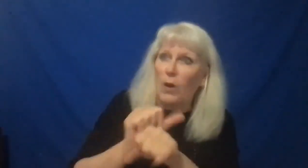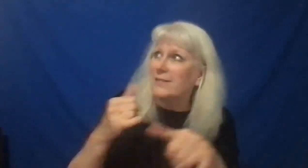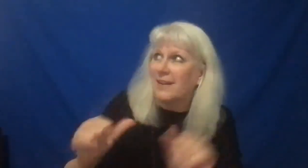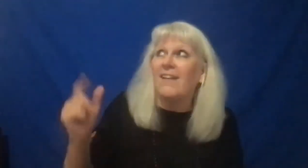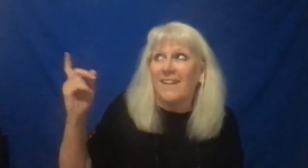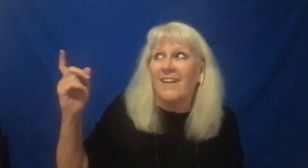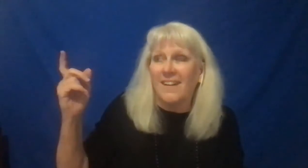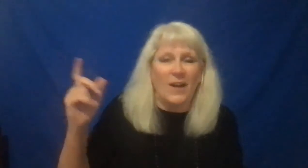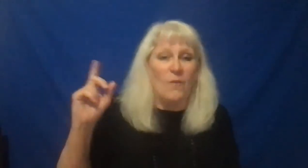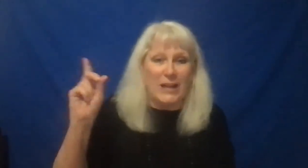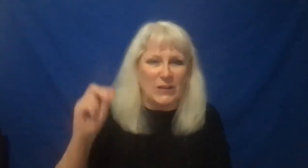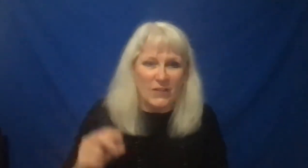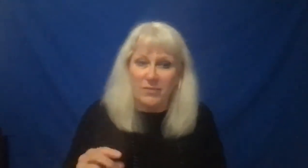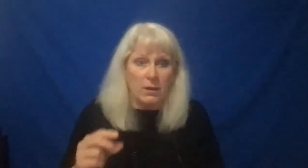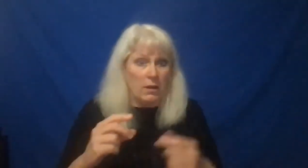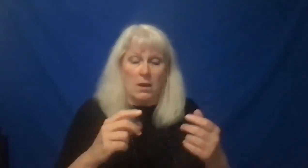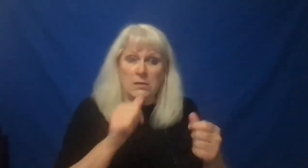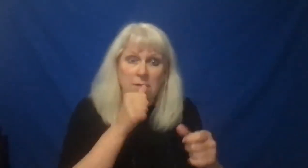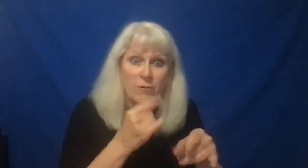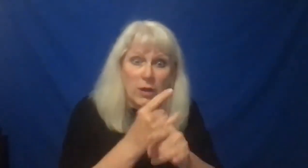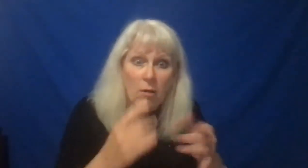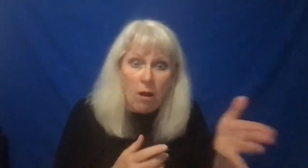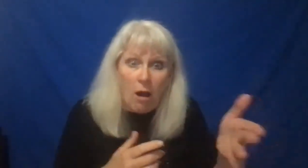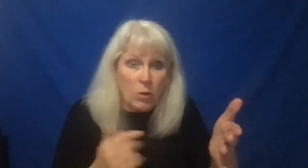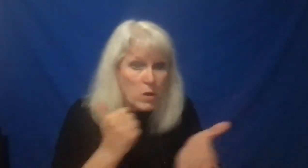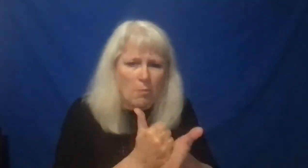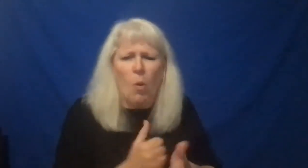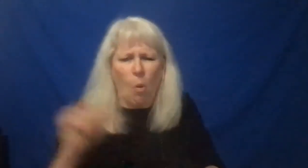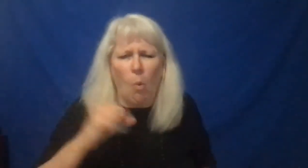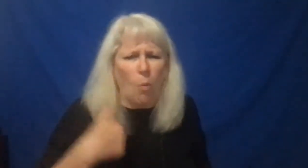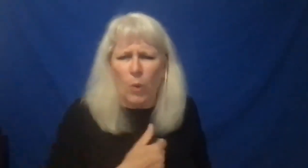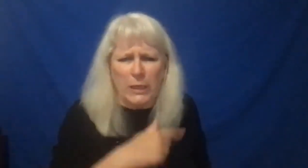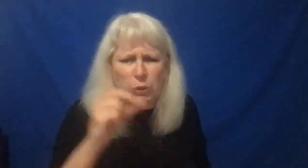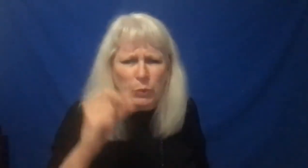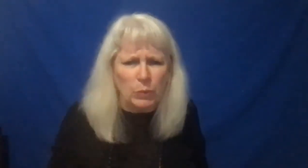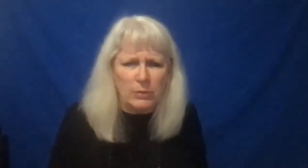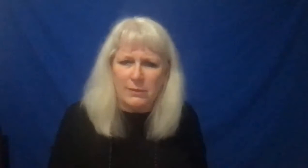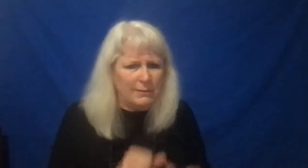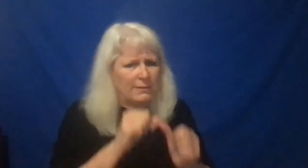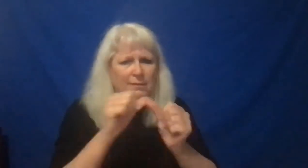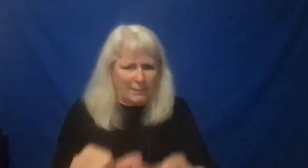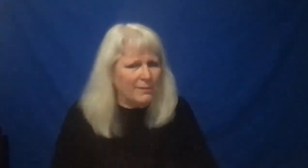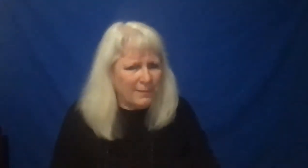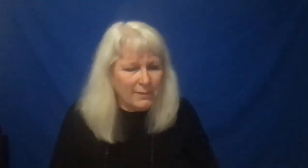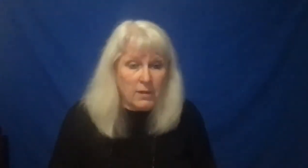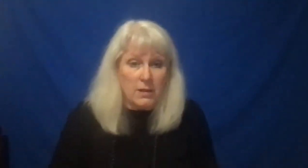suffering alcoholic well into the future. It was at the International Convention that our board